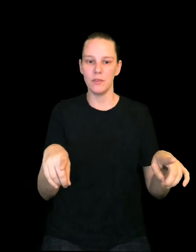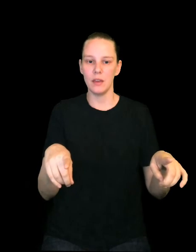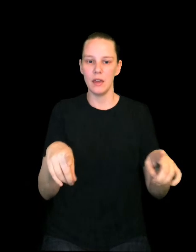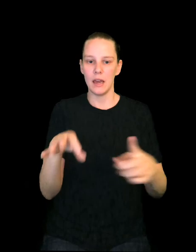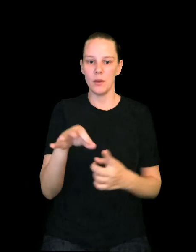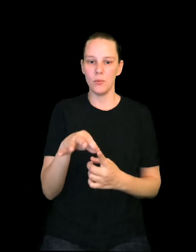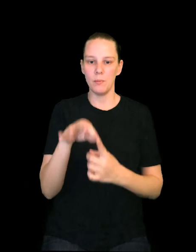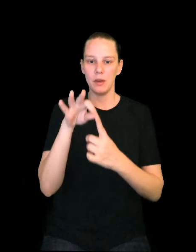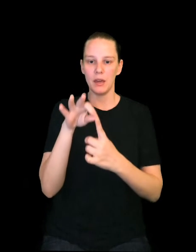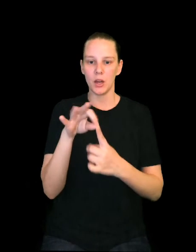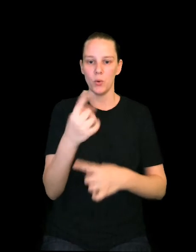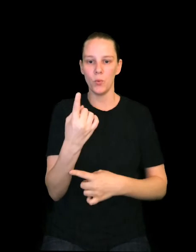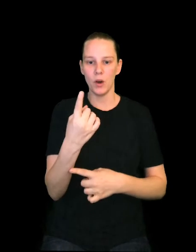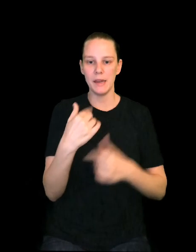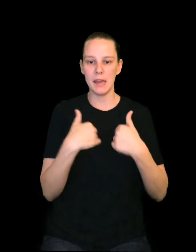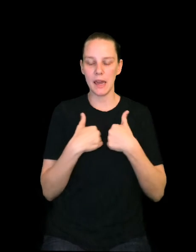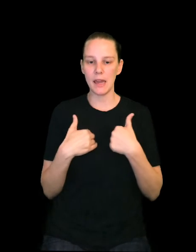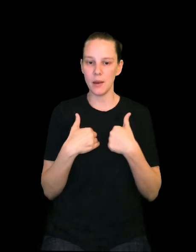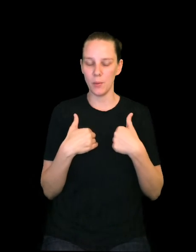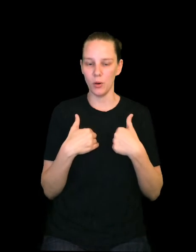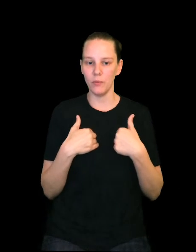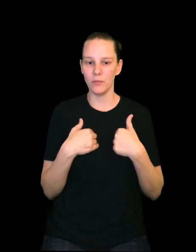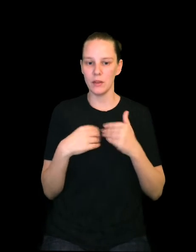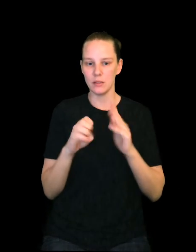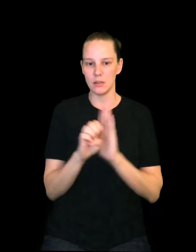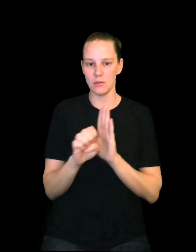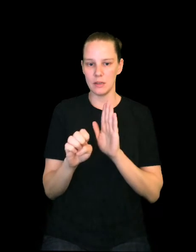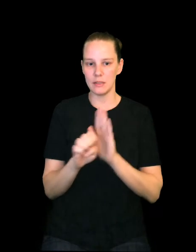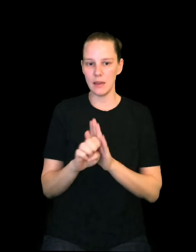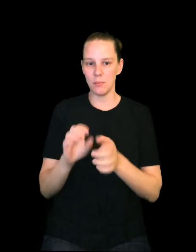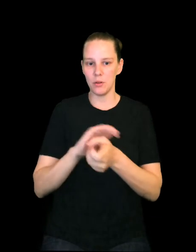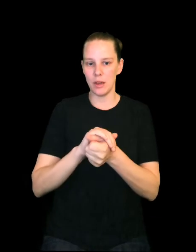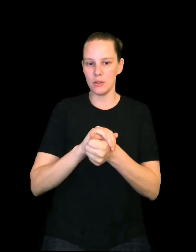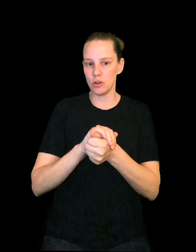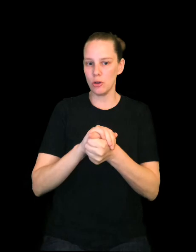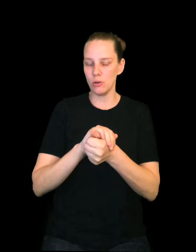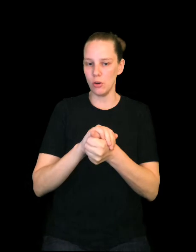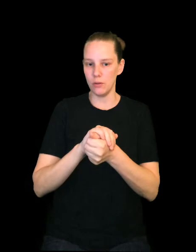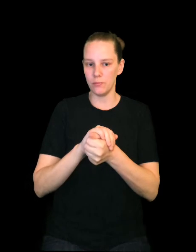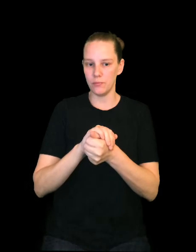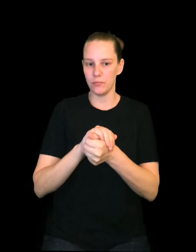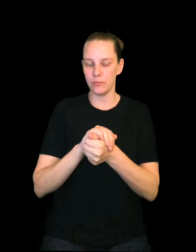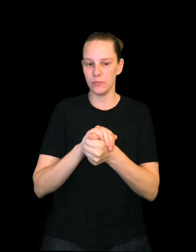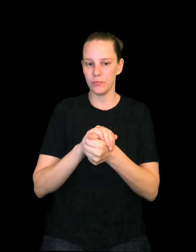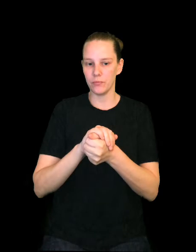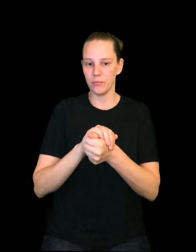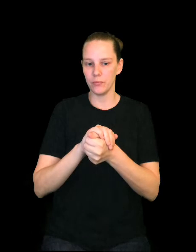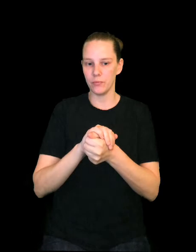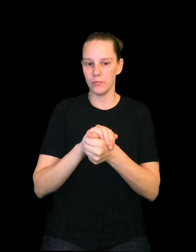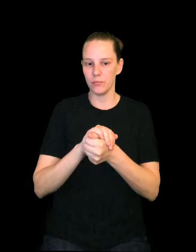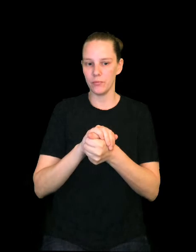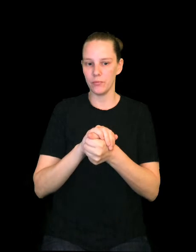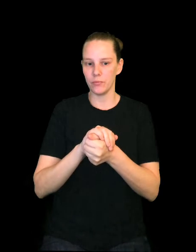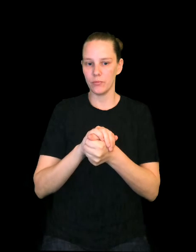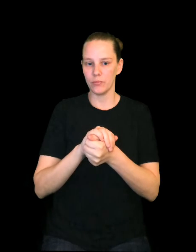biodiversity and we pick one animal, so an example, a turtle,